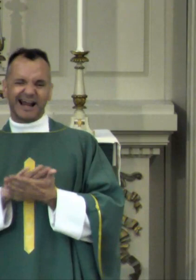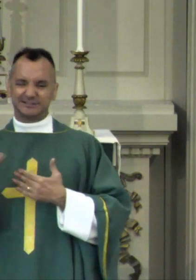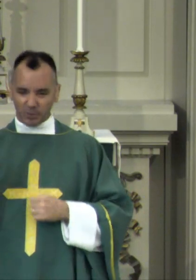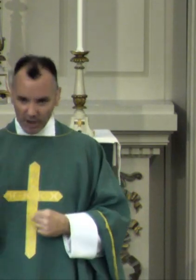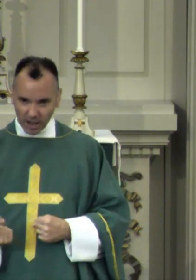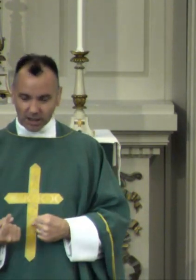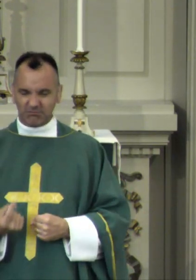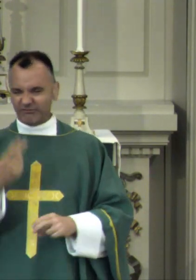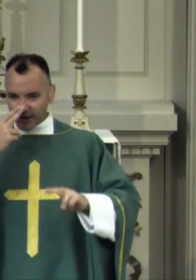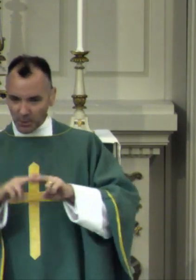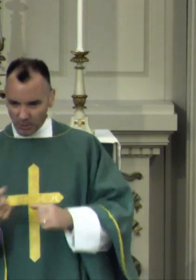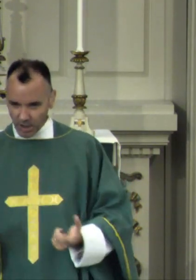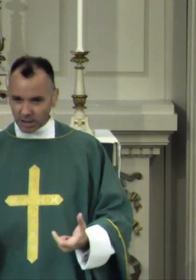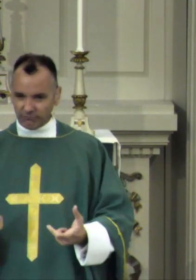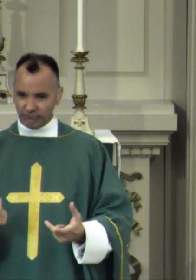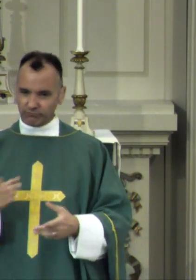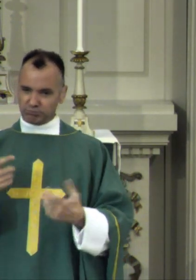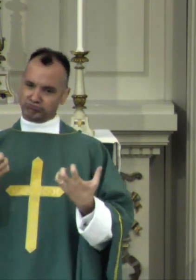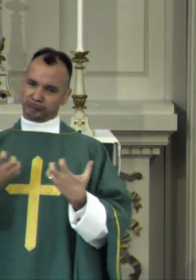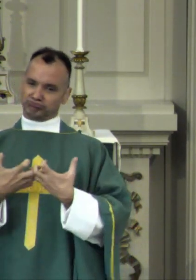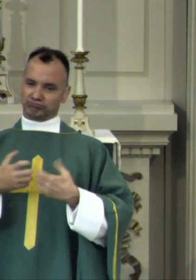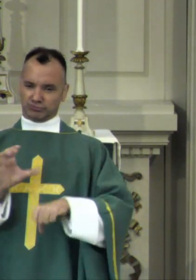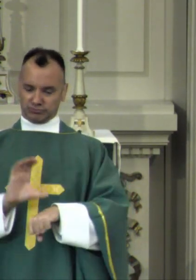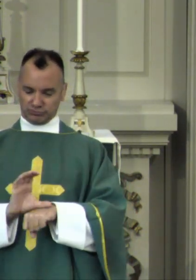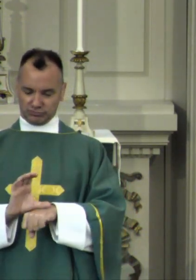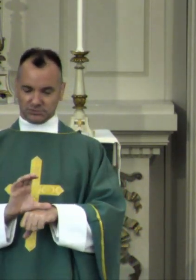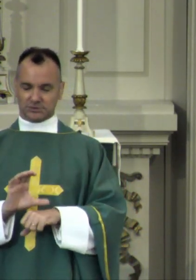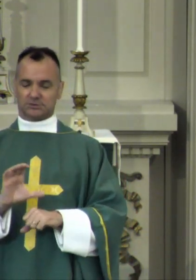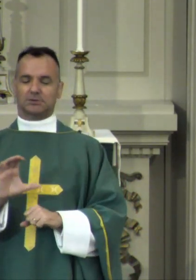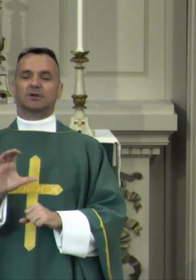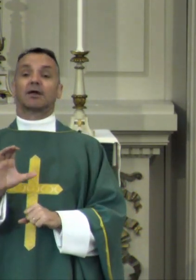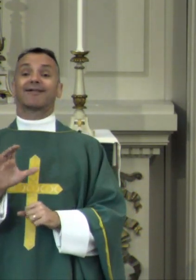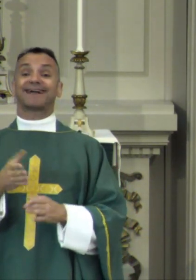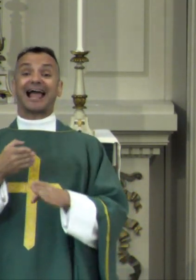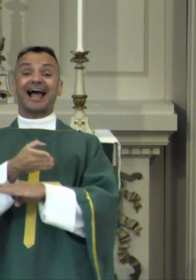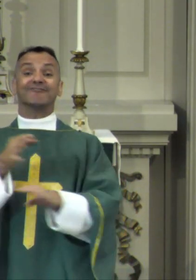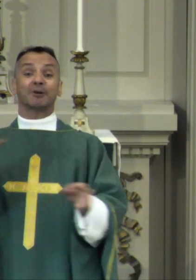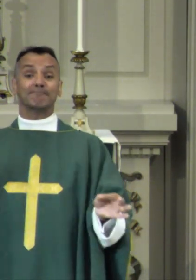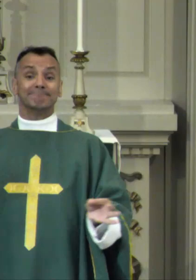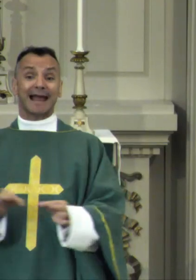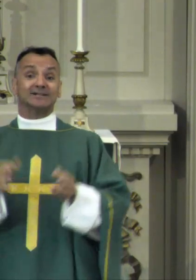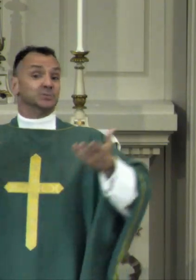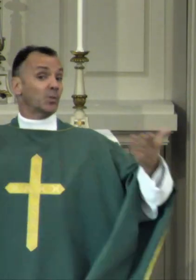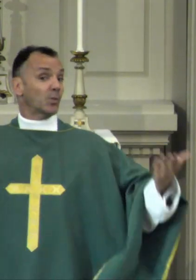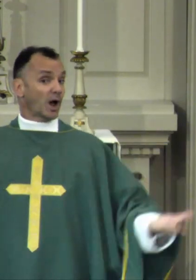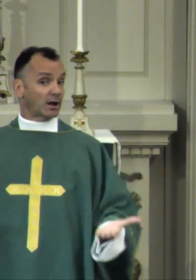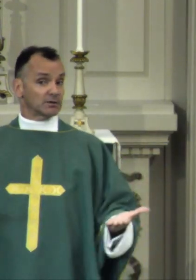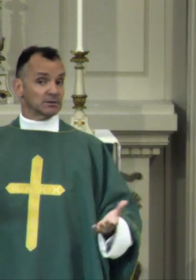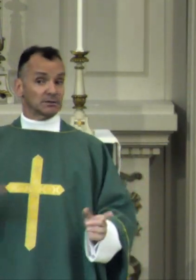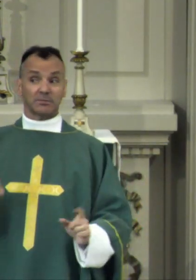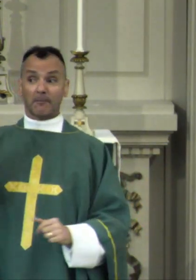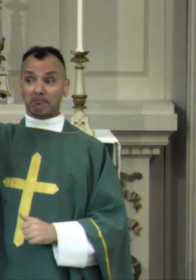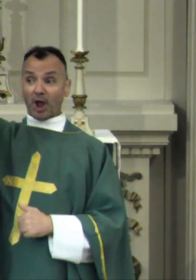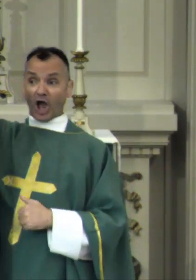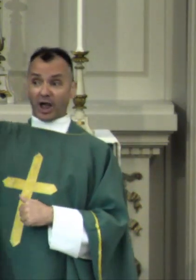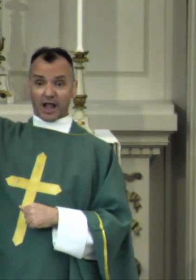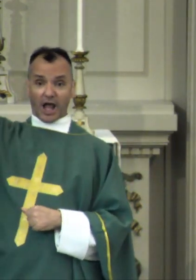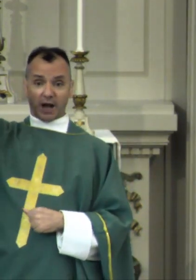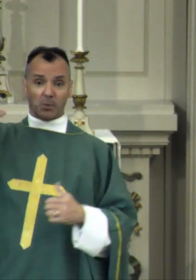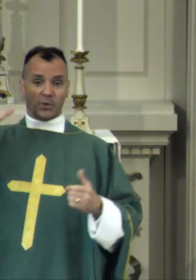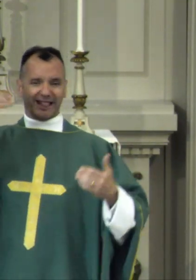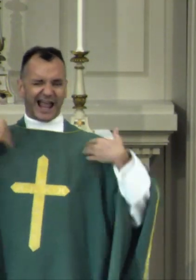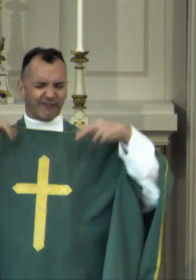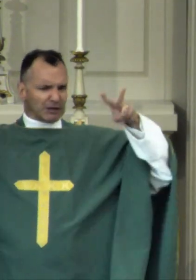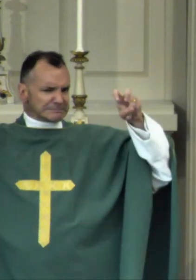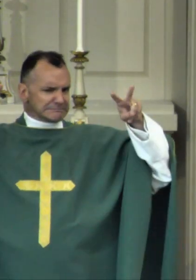anything like that. No weapons. It's church. But after Mass, but then after Mass, the parking lot,